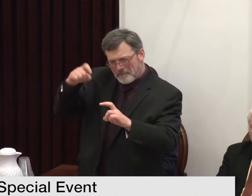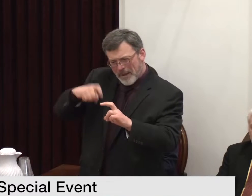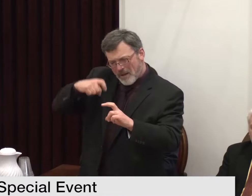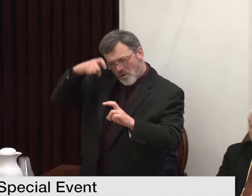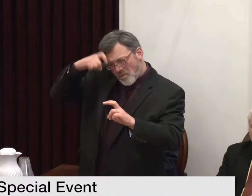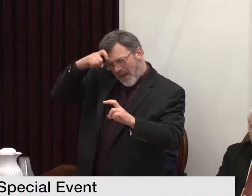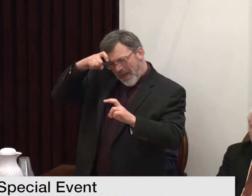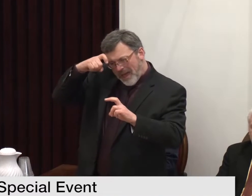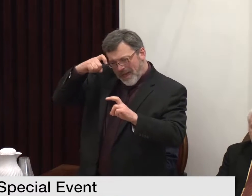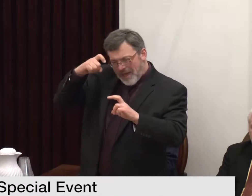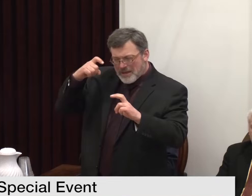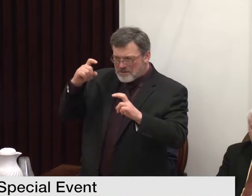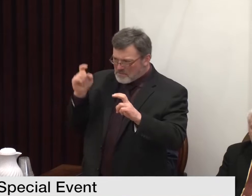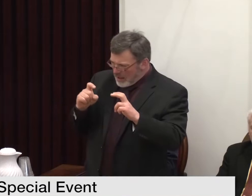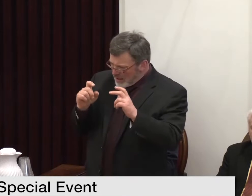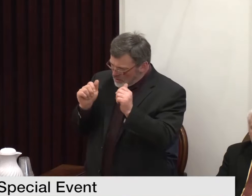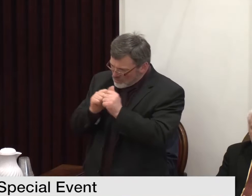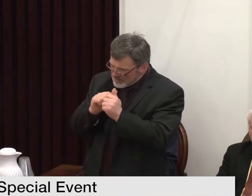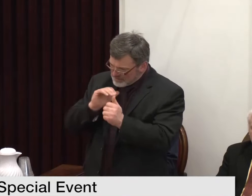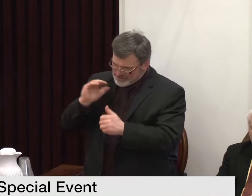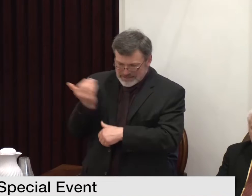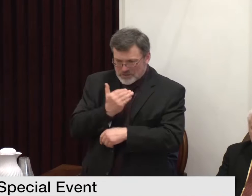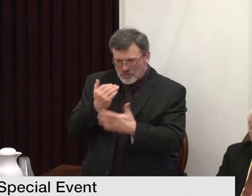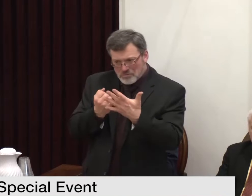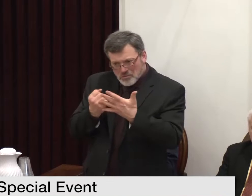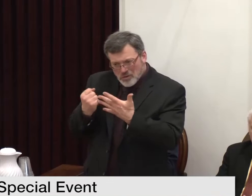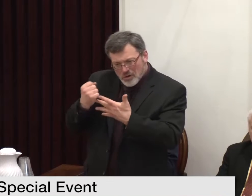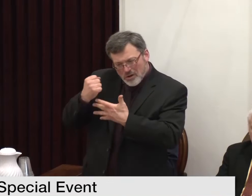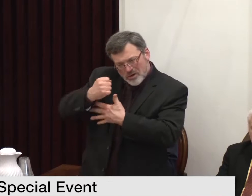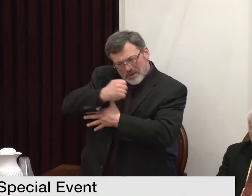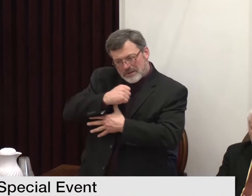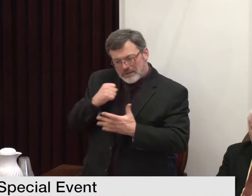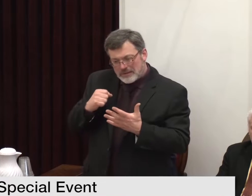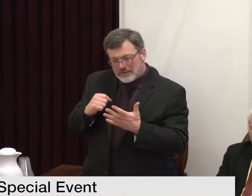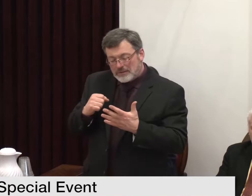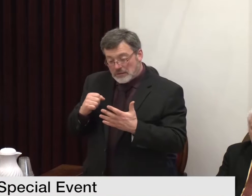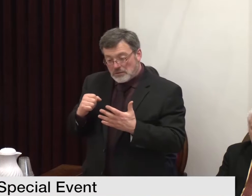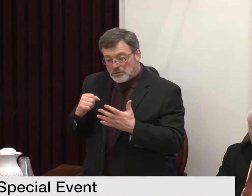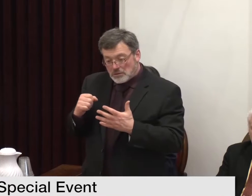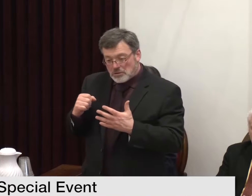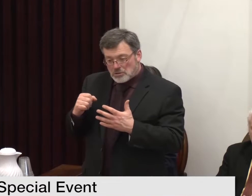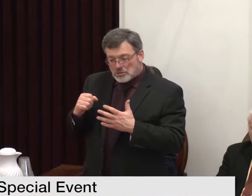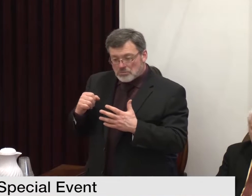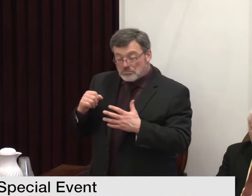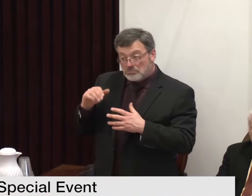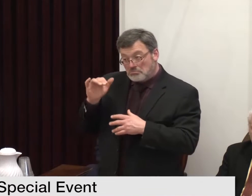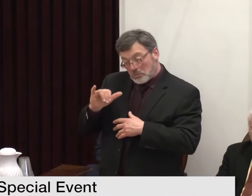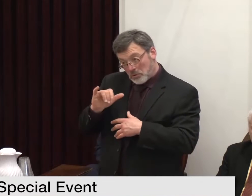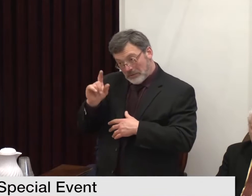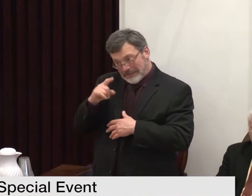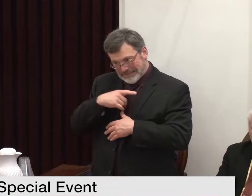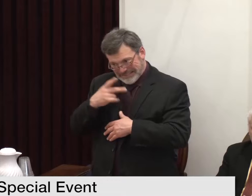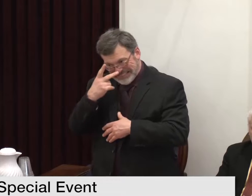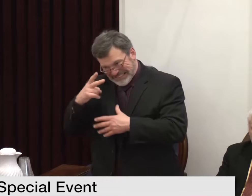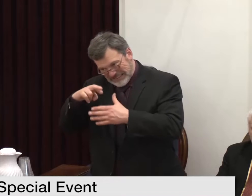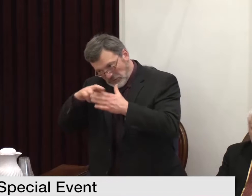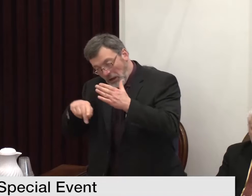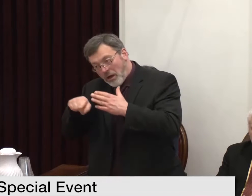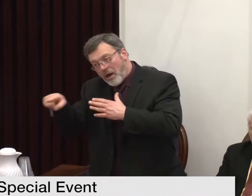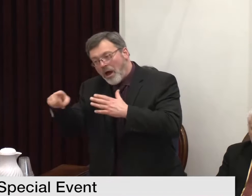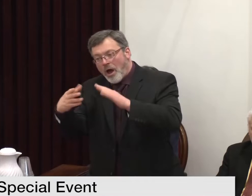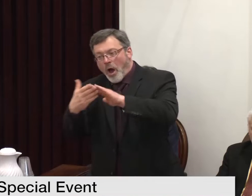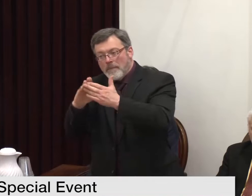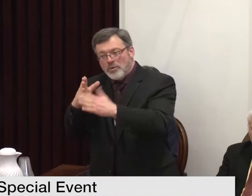on our resiliency and help communities recover, not just from the flood, but in response to each of our